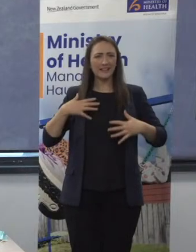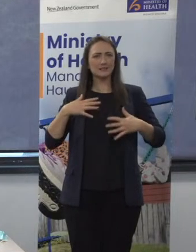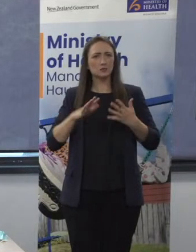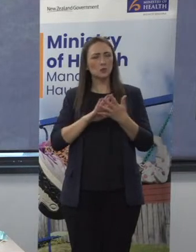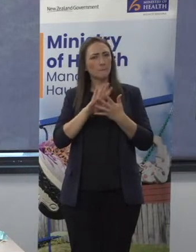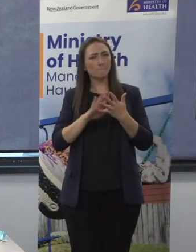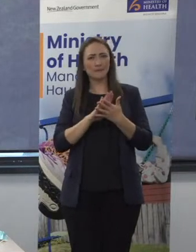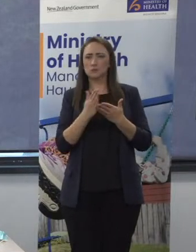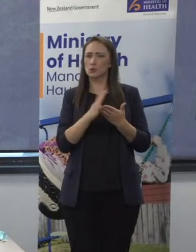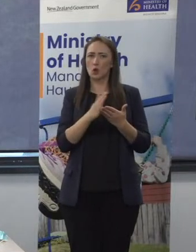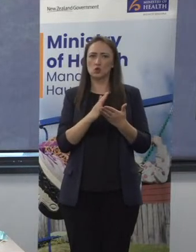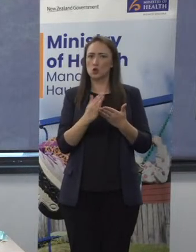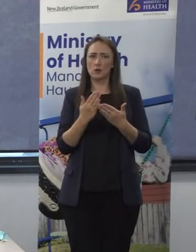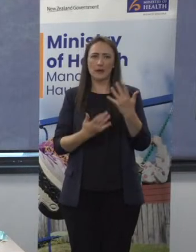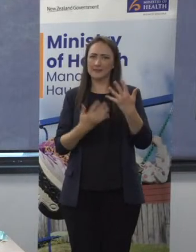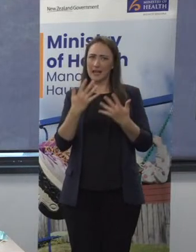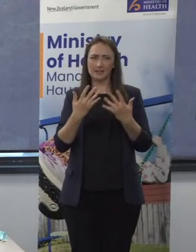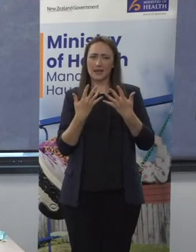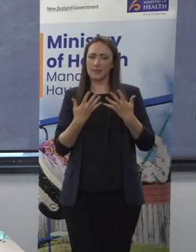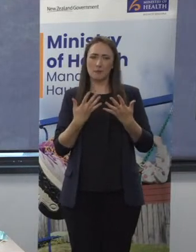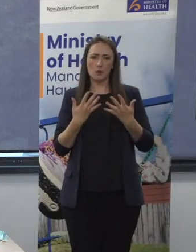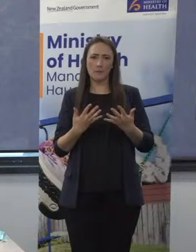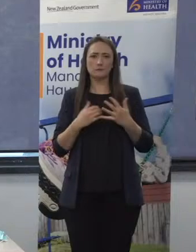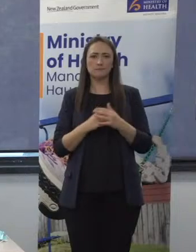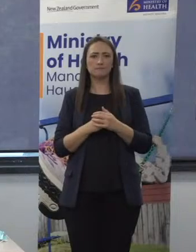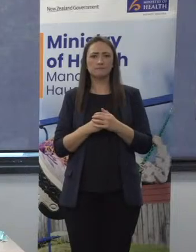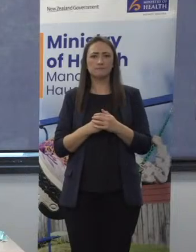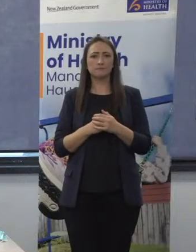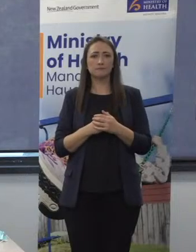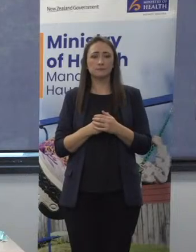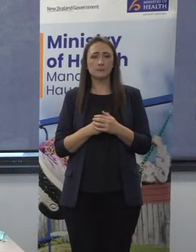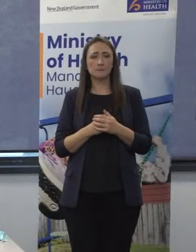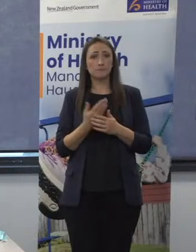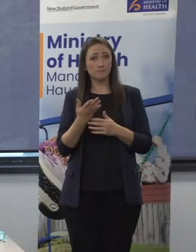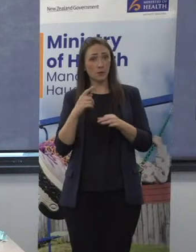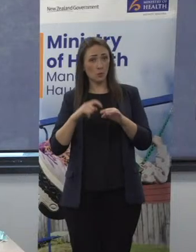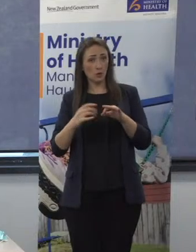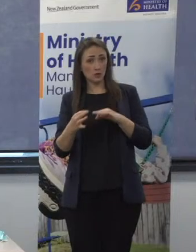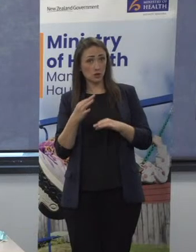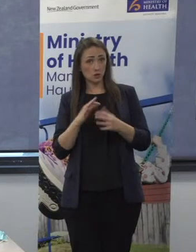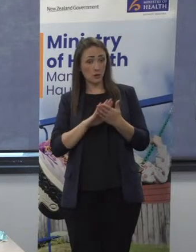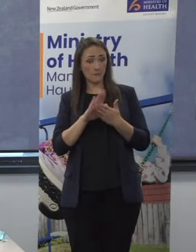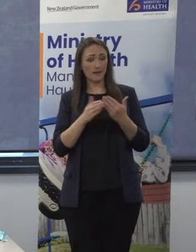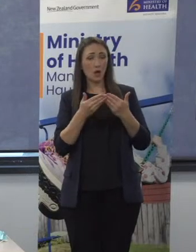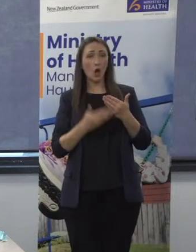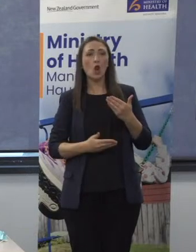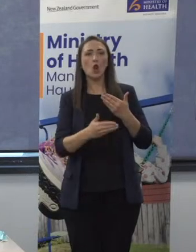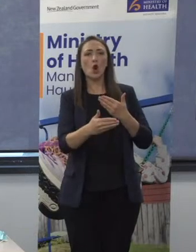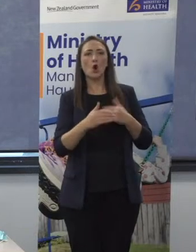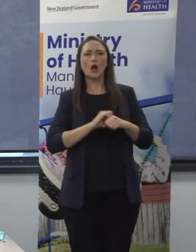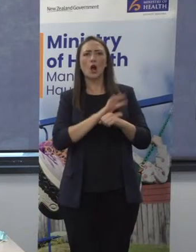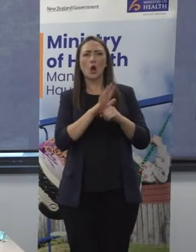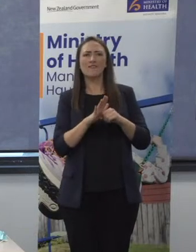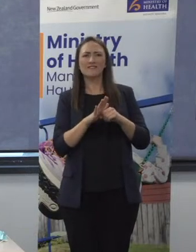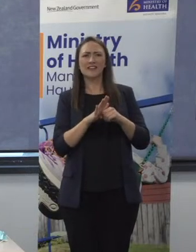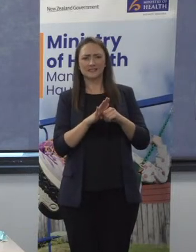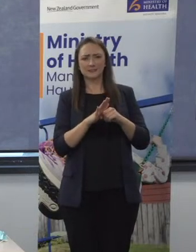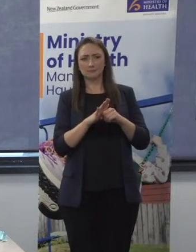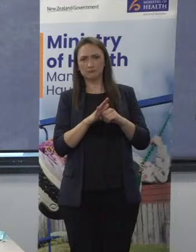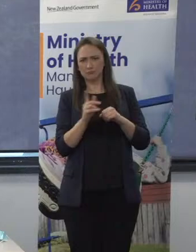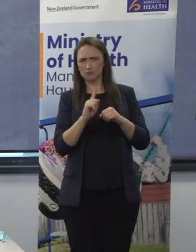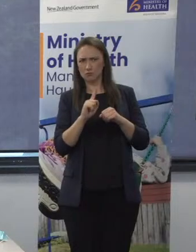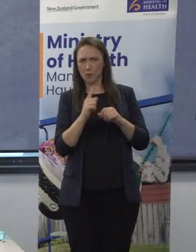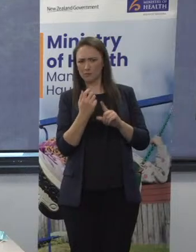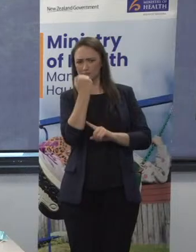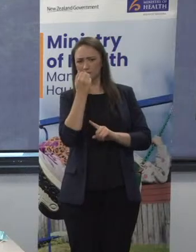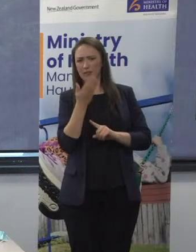moment. We have been starting to look at long COVID, though. That's right, and that's Yeah. what have we been finding from those